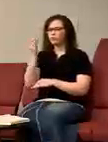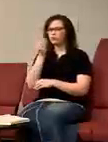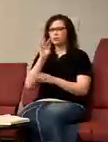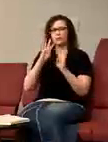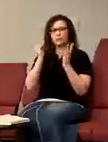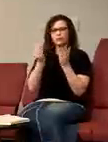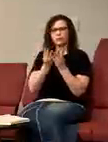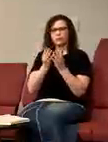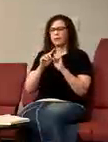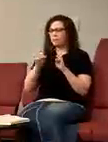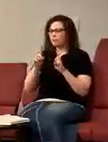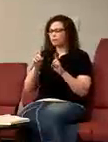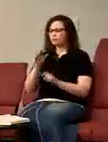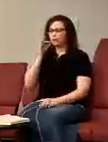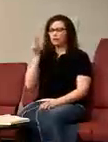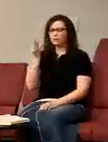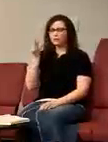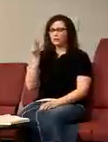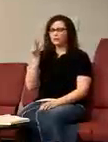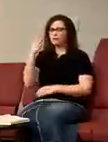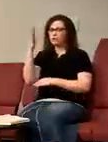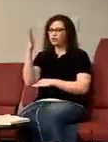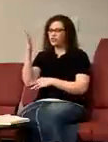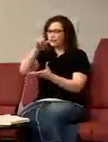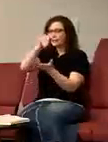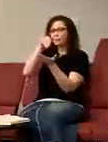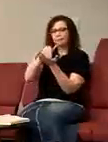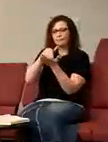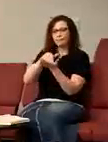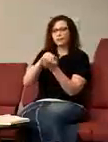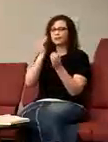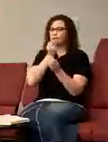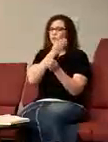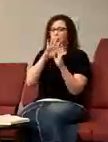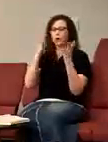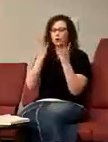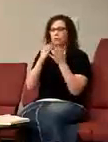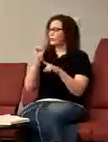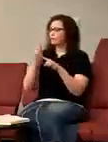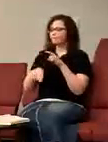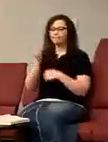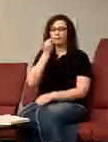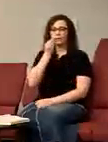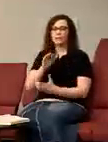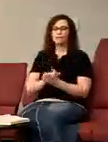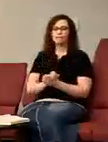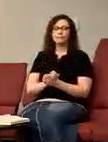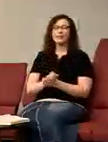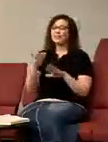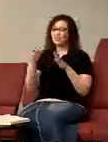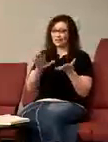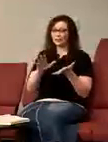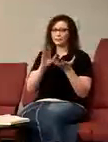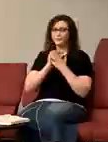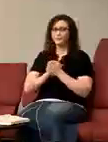which is in the midst of the garden, God has said, you shall not eat of it, neither shall ye touch it, lest ye die.